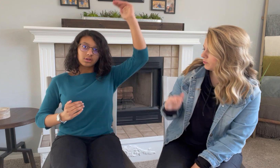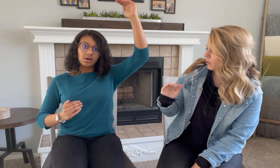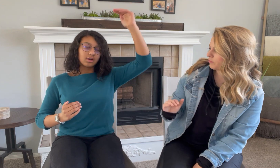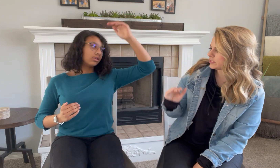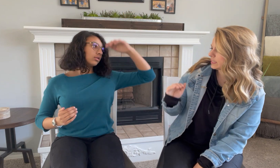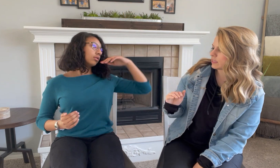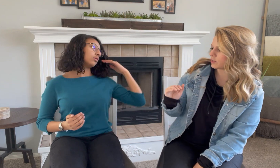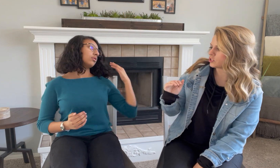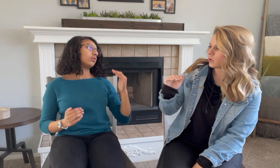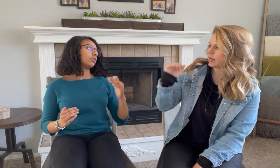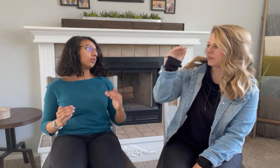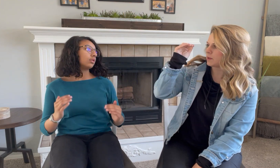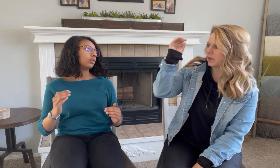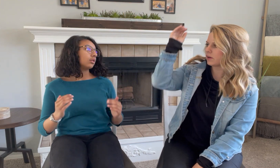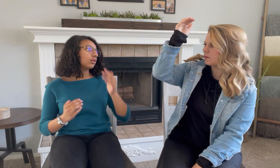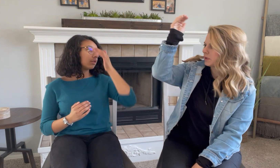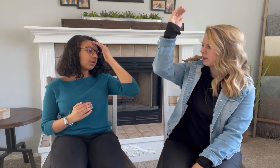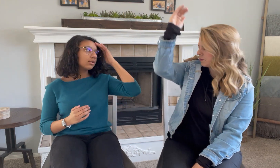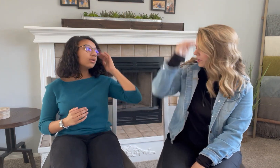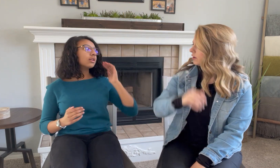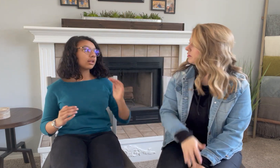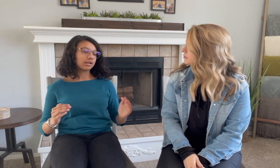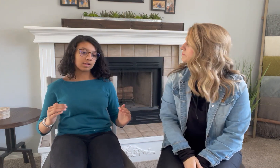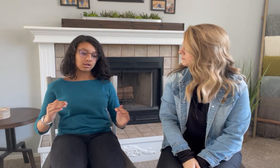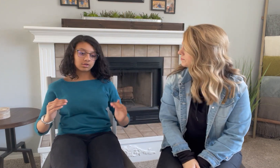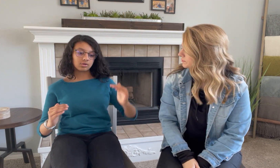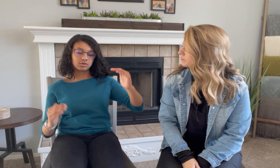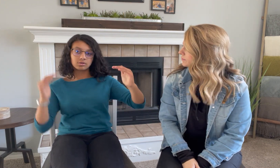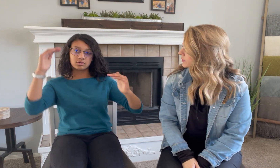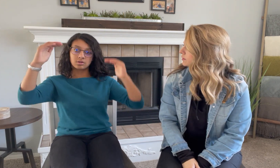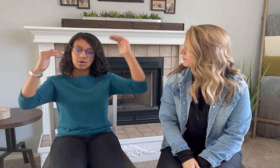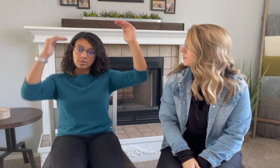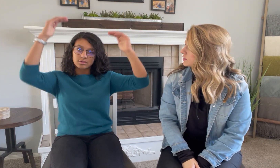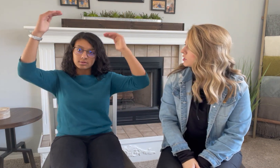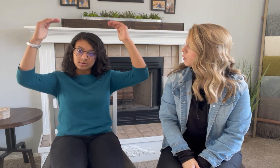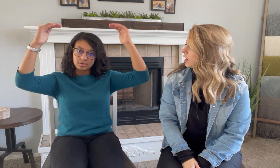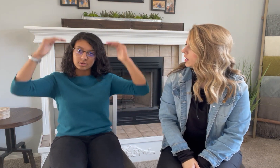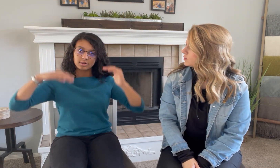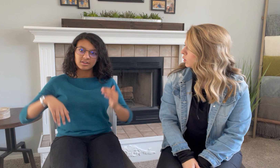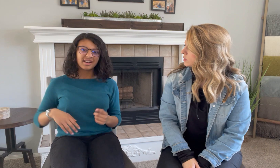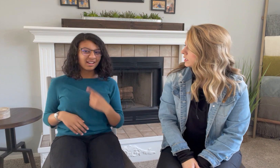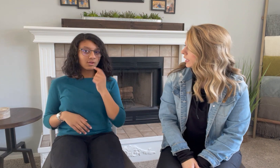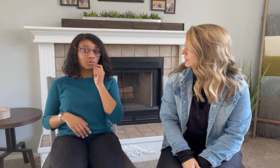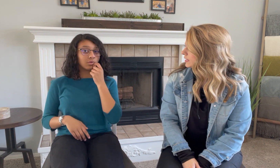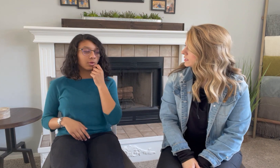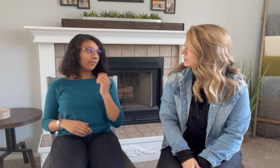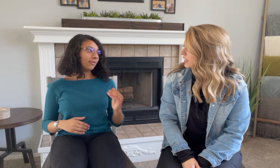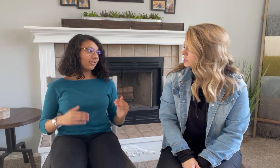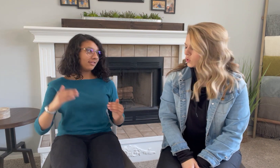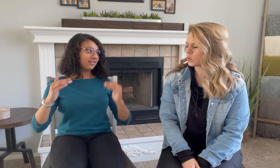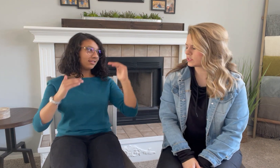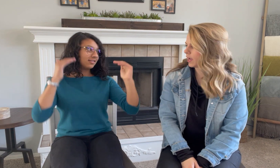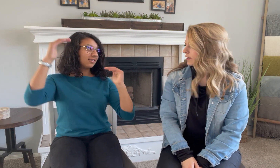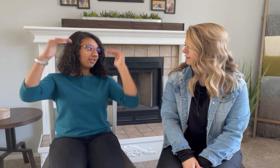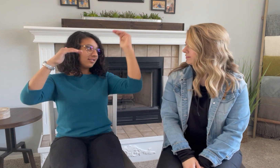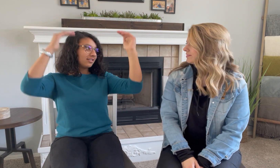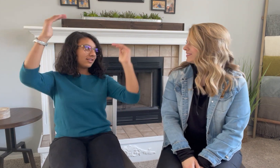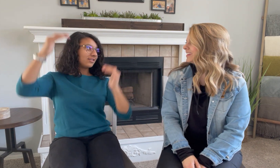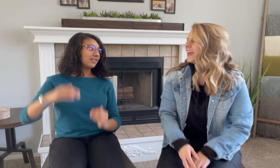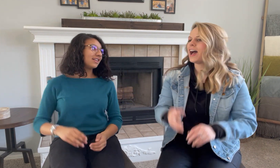you're referencing that they're short and they get bigger and bigger and bigger. So adult, like this. It's a cool sign.